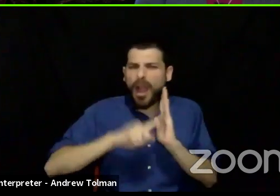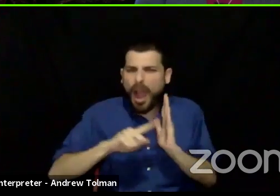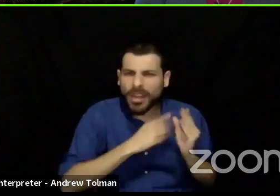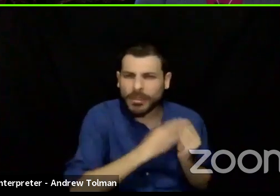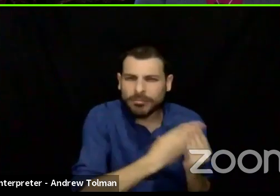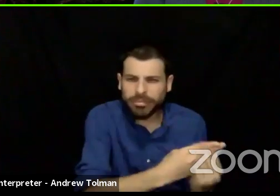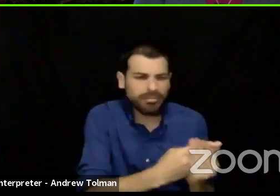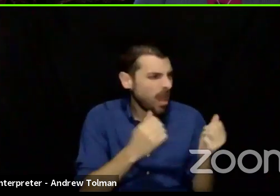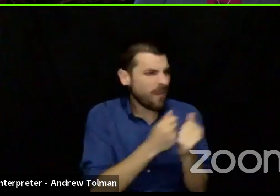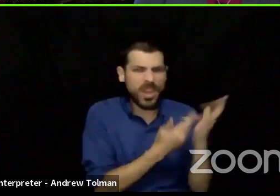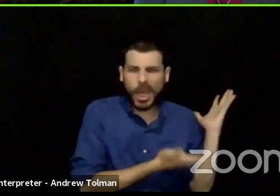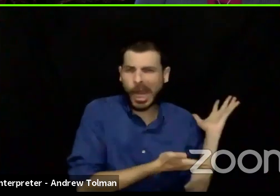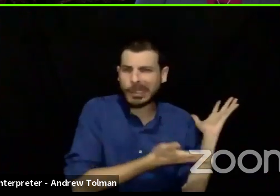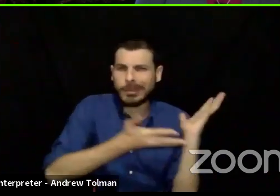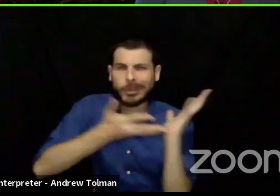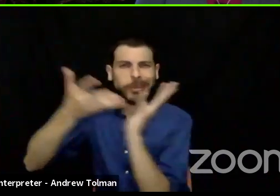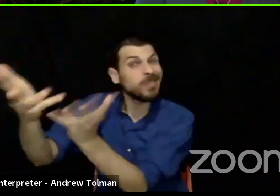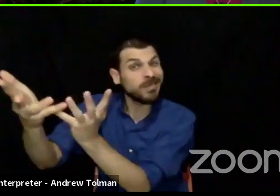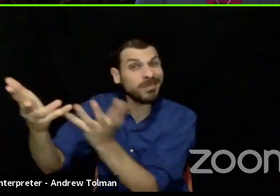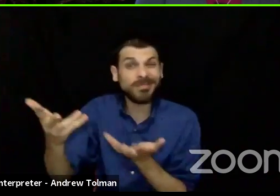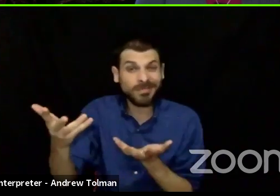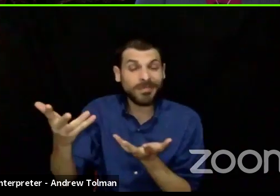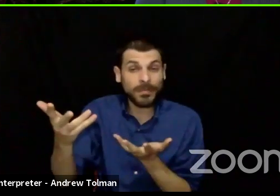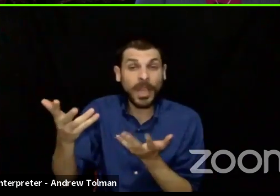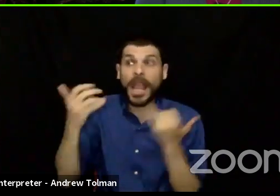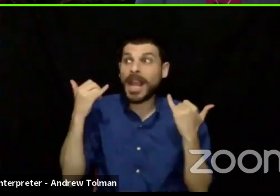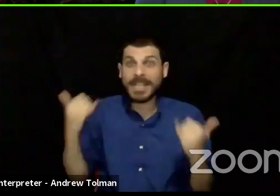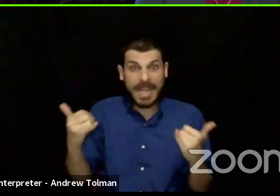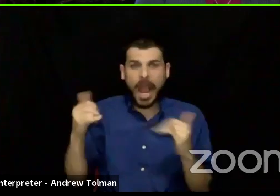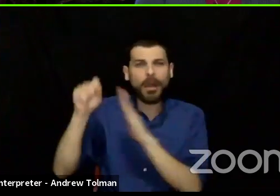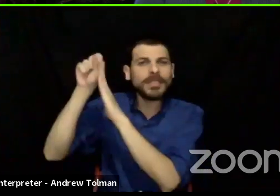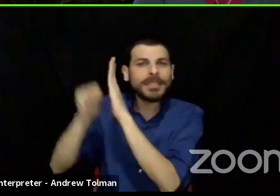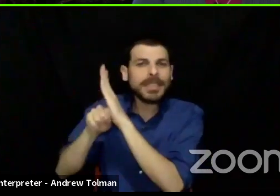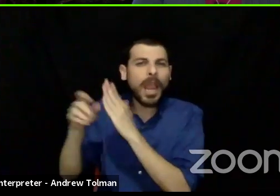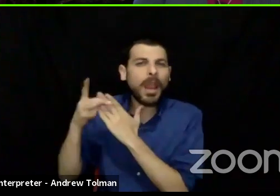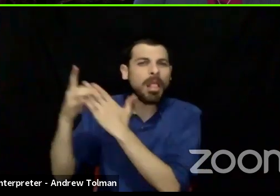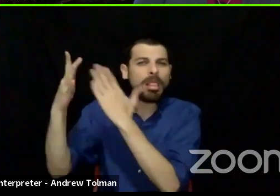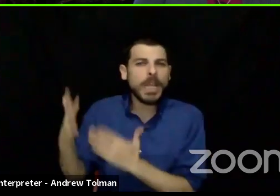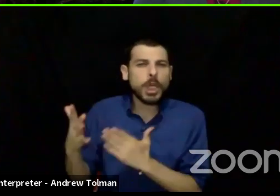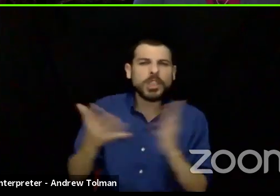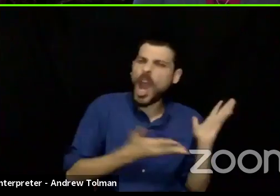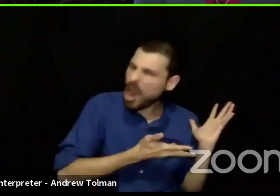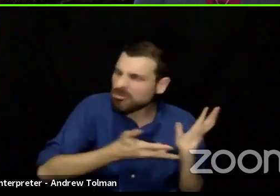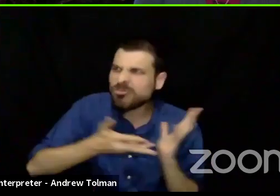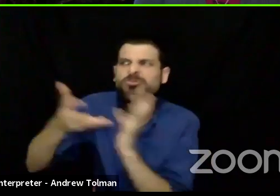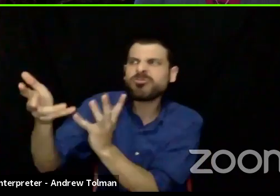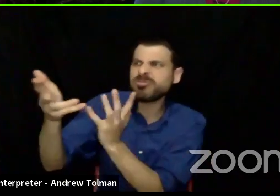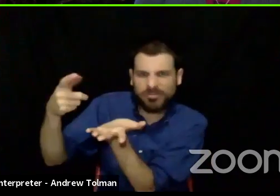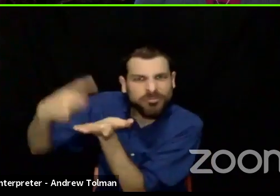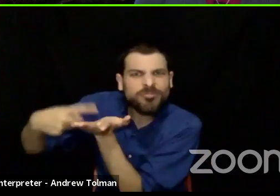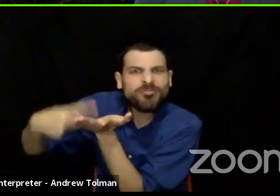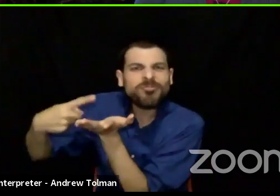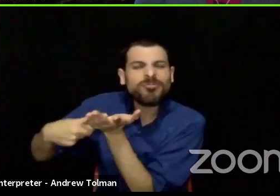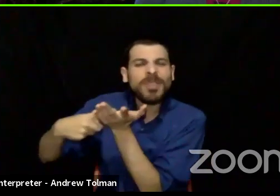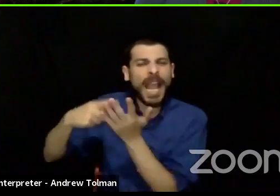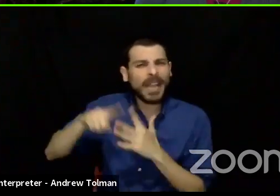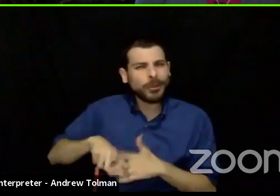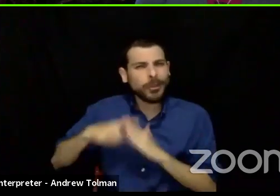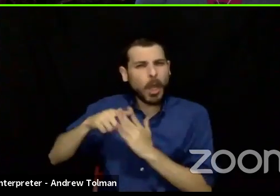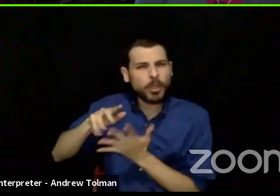reference, and also our state leaders as a reference for support, to kind of undo a lot of the things that we all know